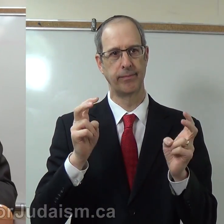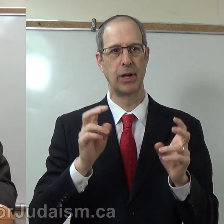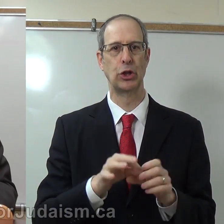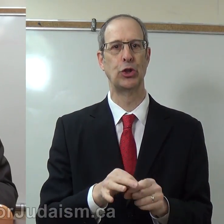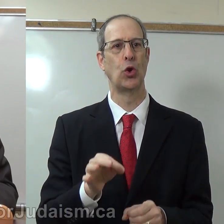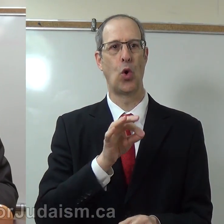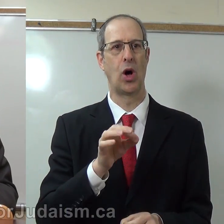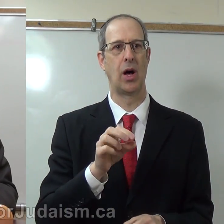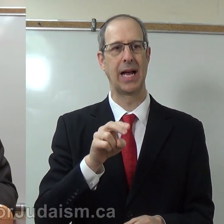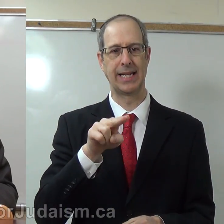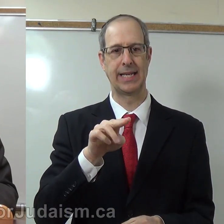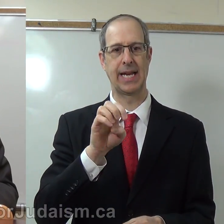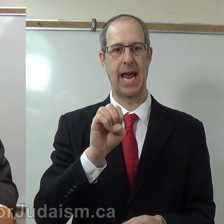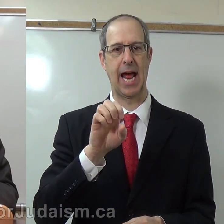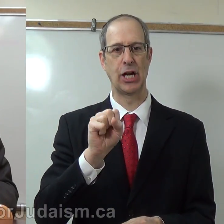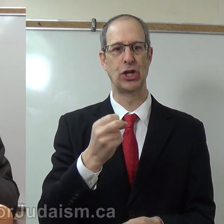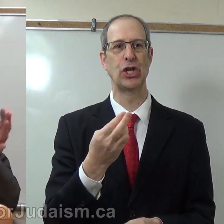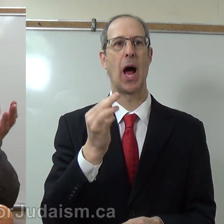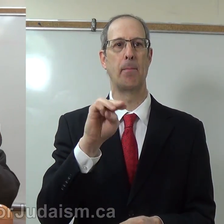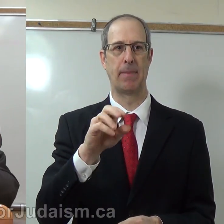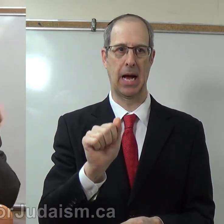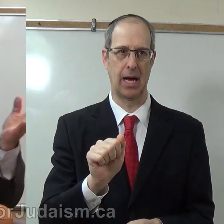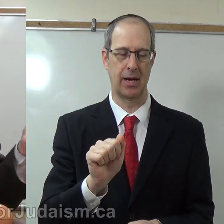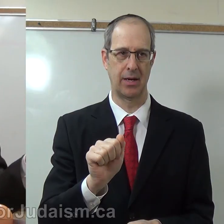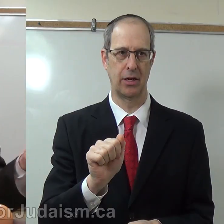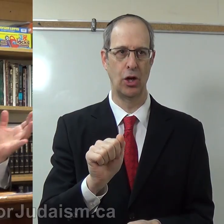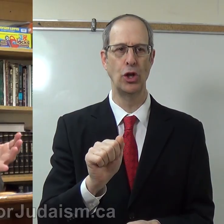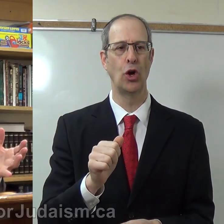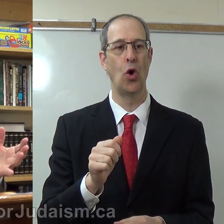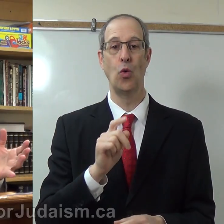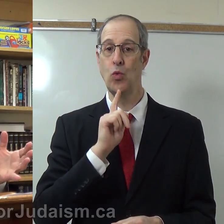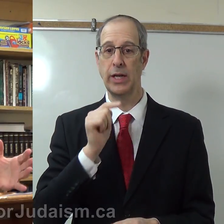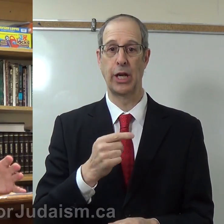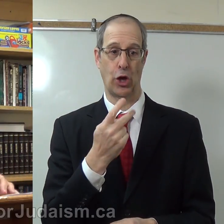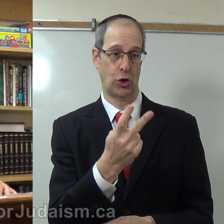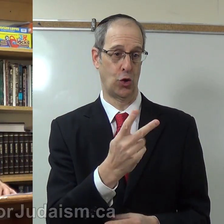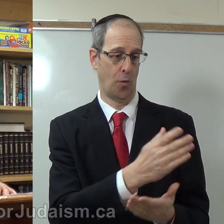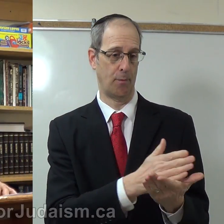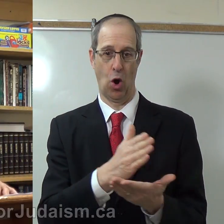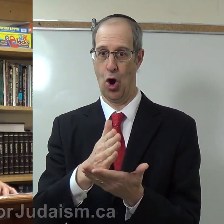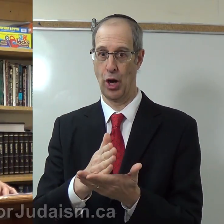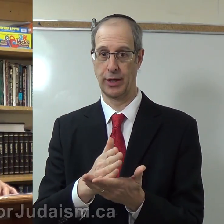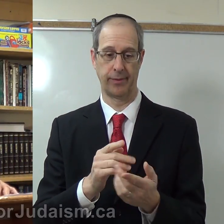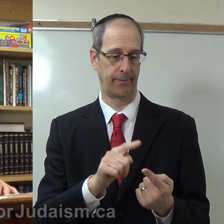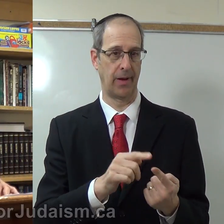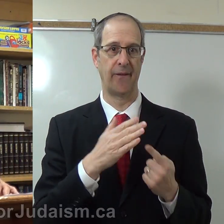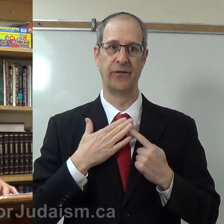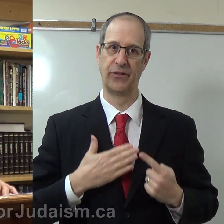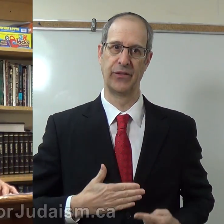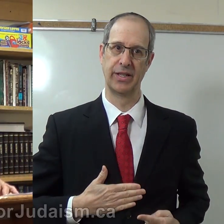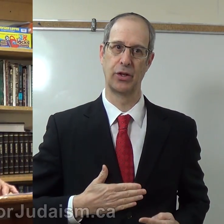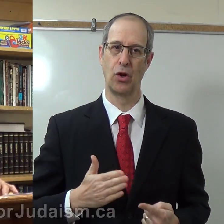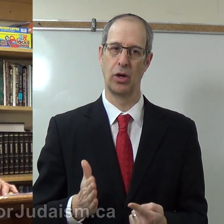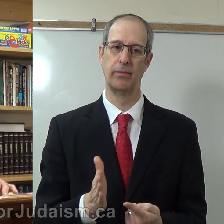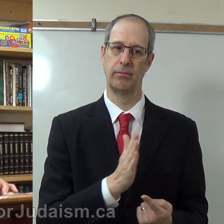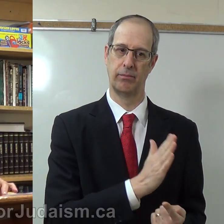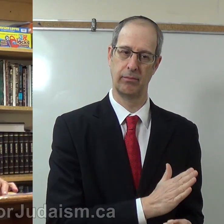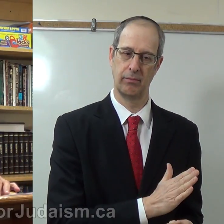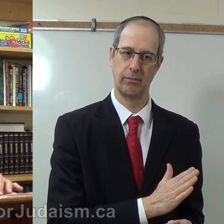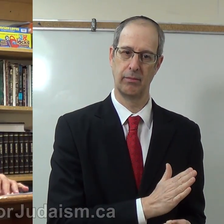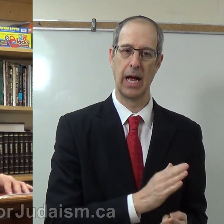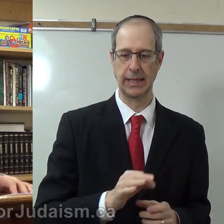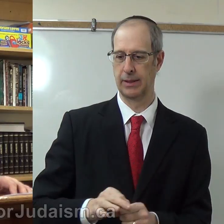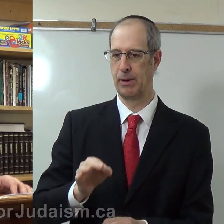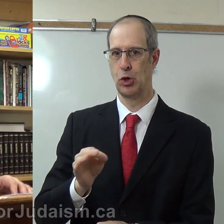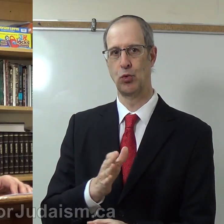our neshama. So, we have these two parts to who we are, our physical side, our spiritual